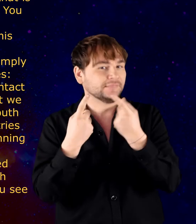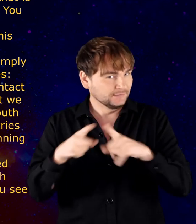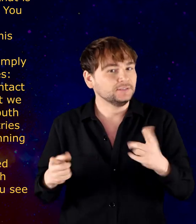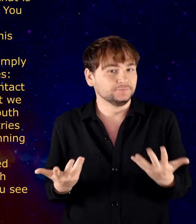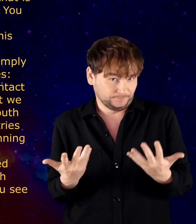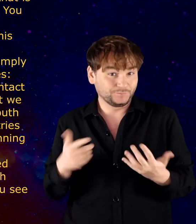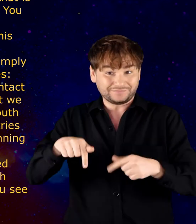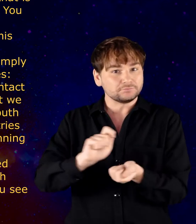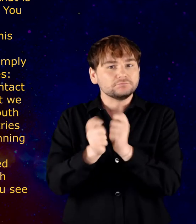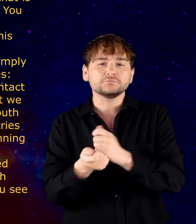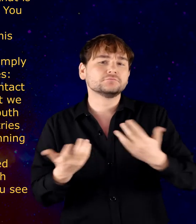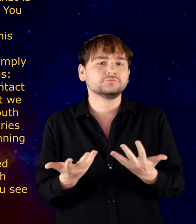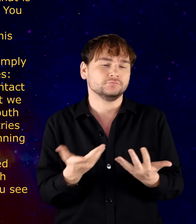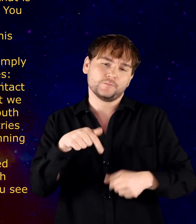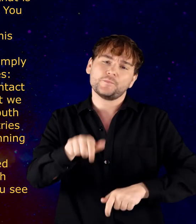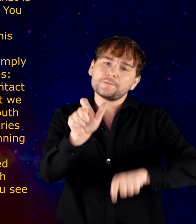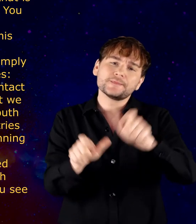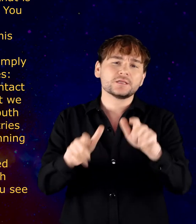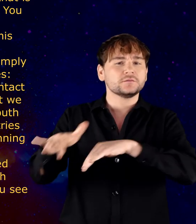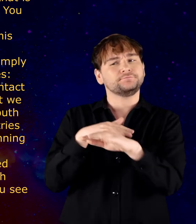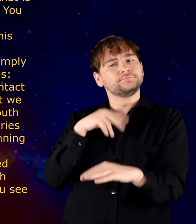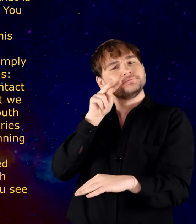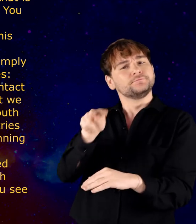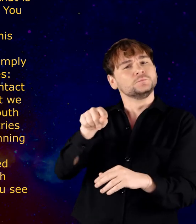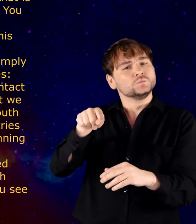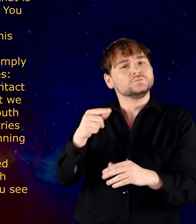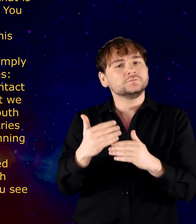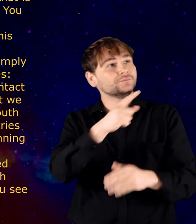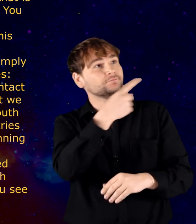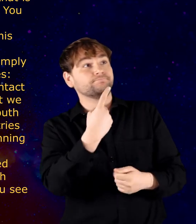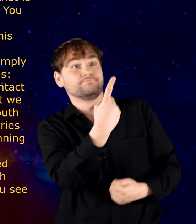But they've changed their mind a bit in terms of we now have